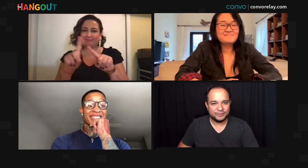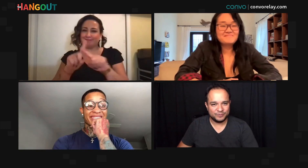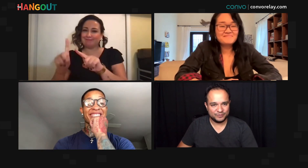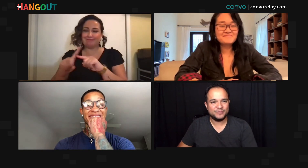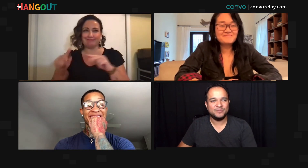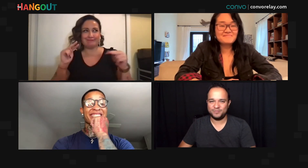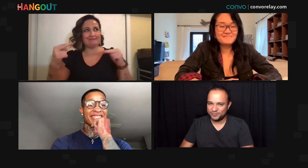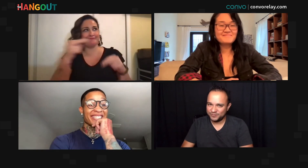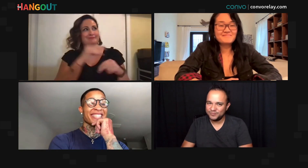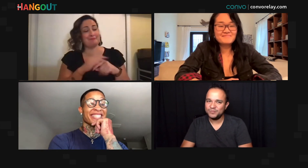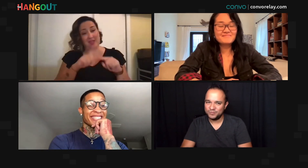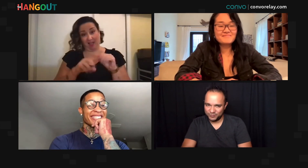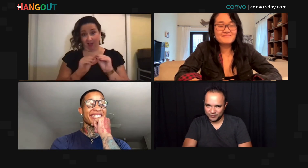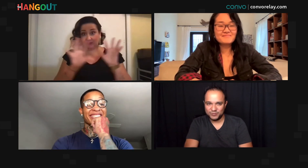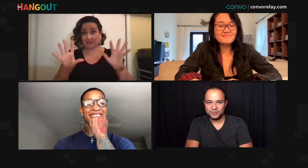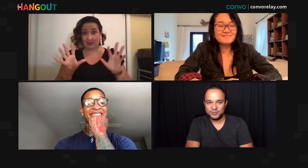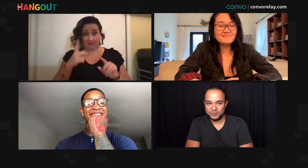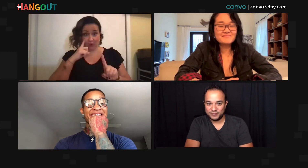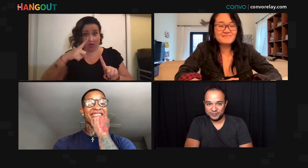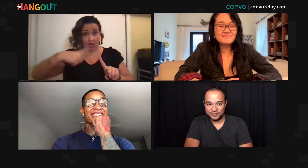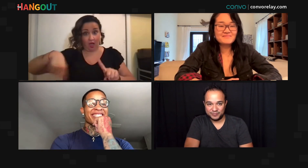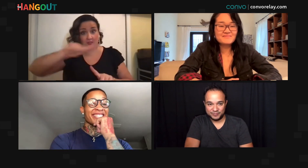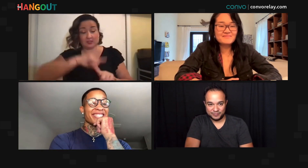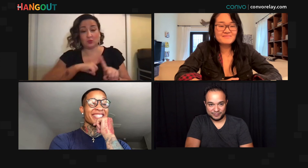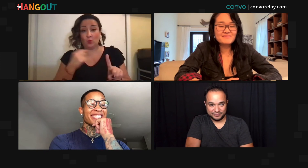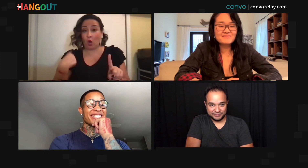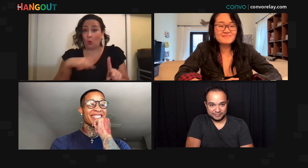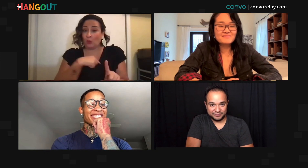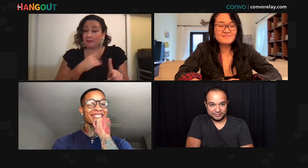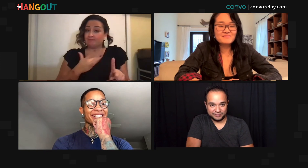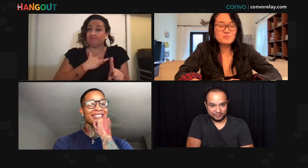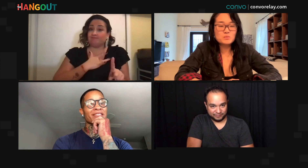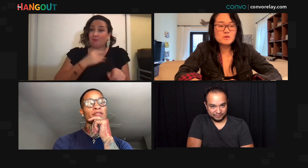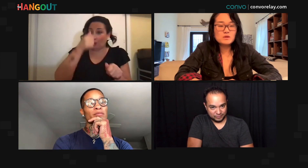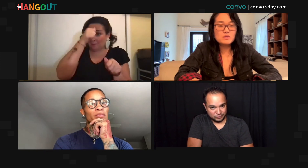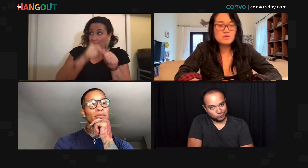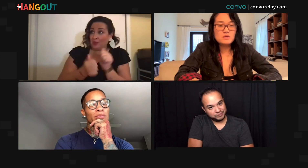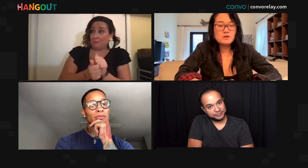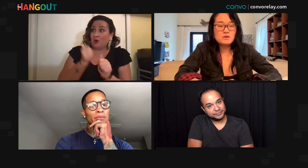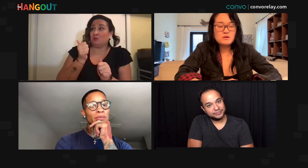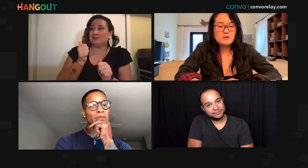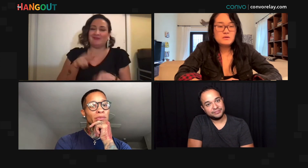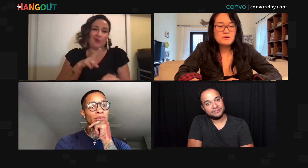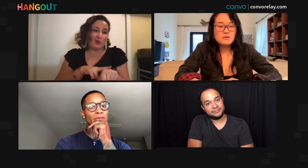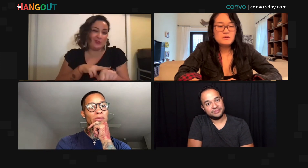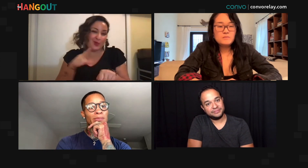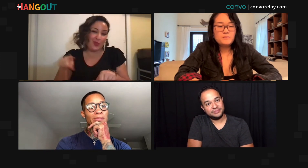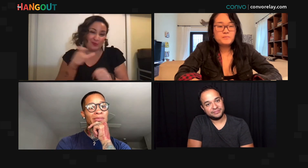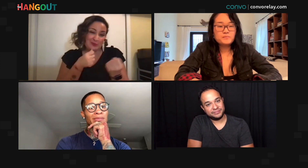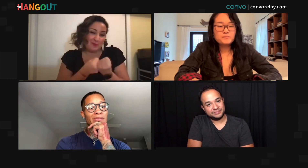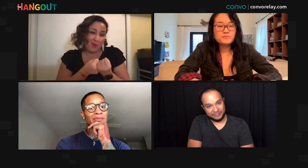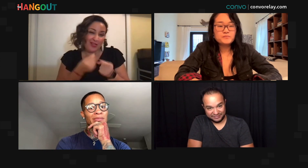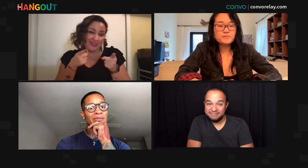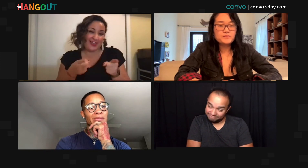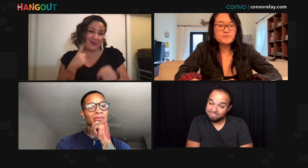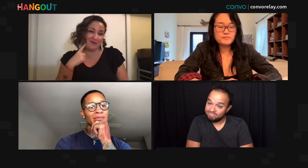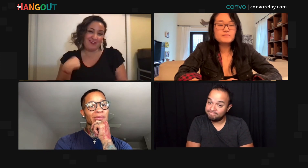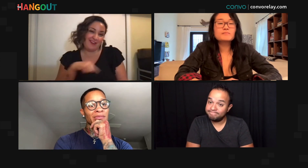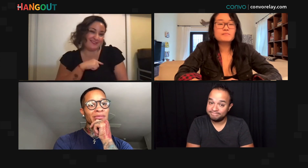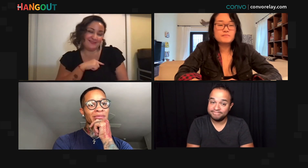Yes, this is Melissa. There's so many perspectives that go into that. And obviously, for all of us, what we remember the most and what sticks with us is all